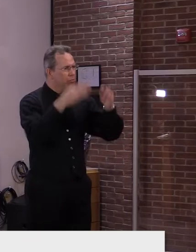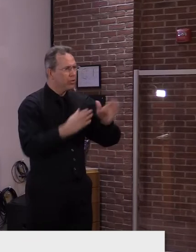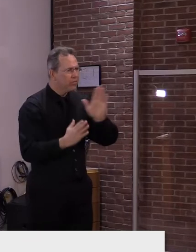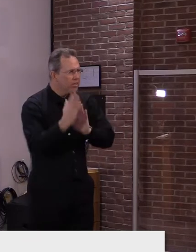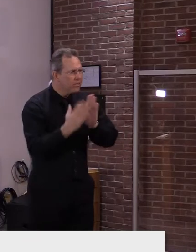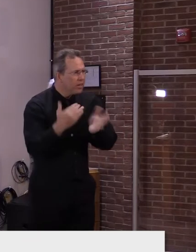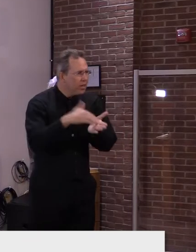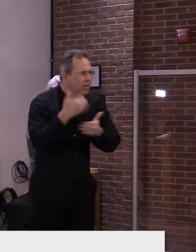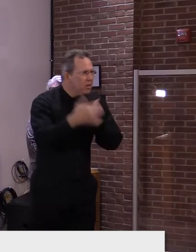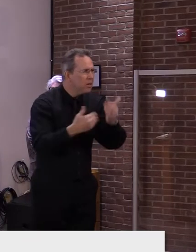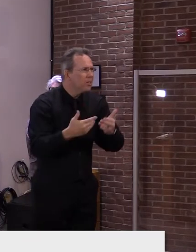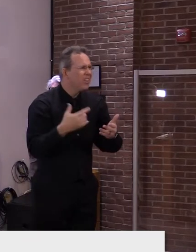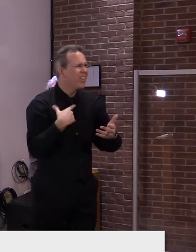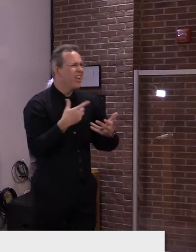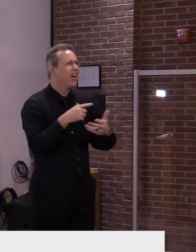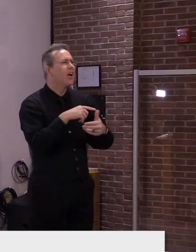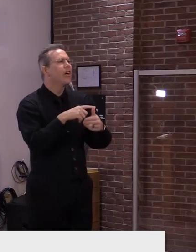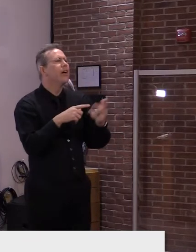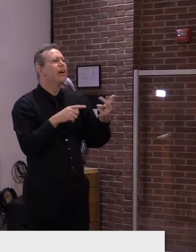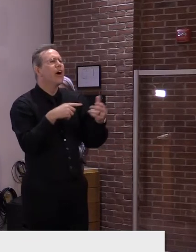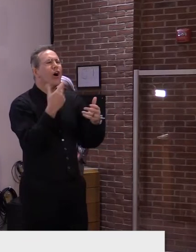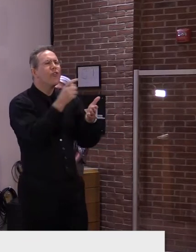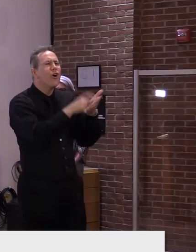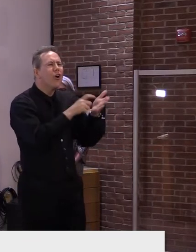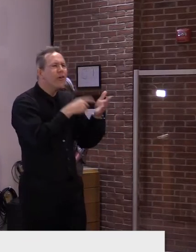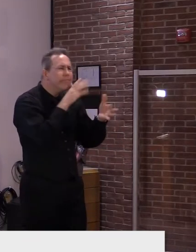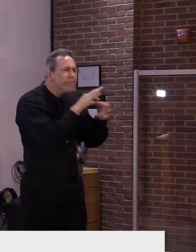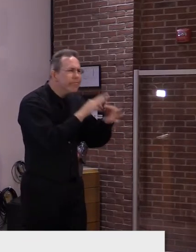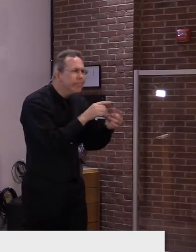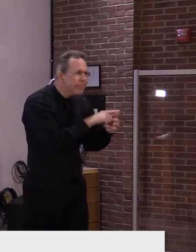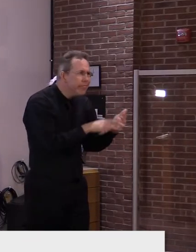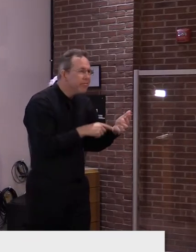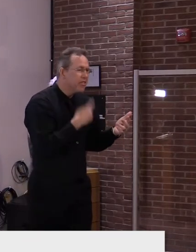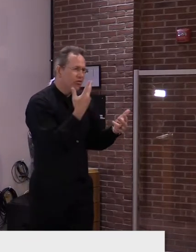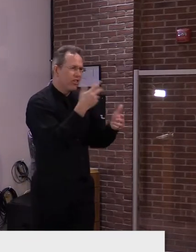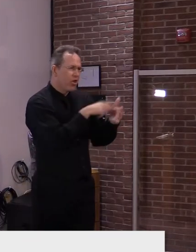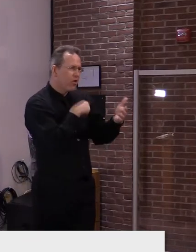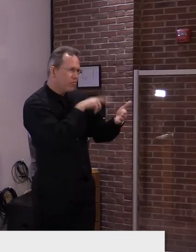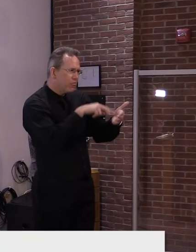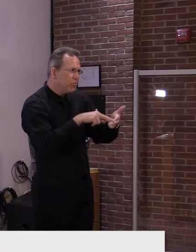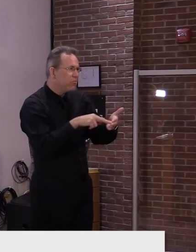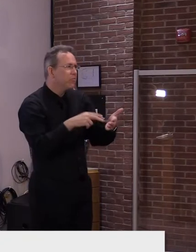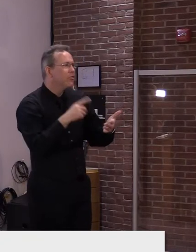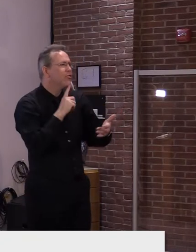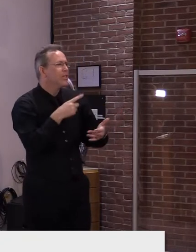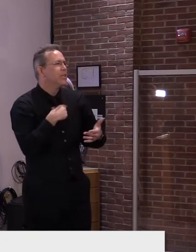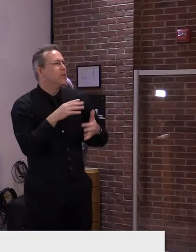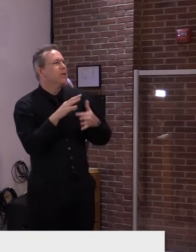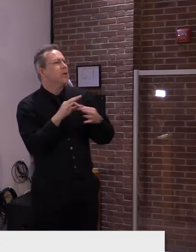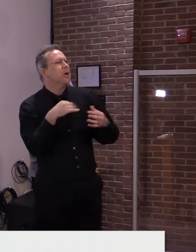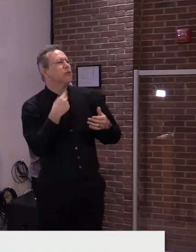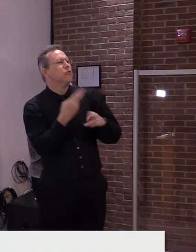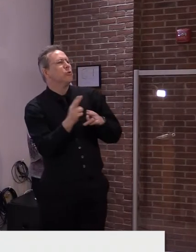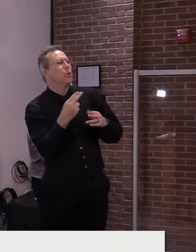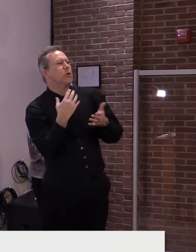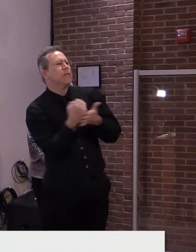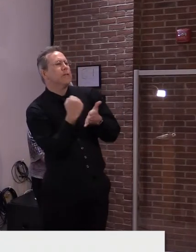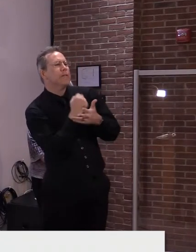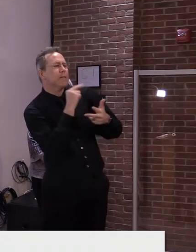Morbidity Mortality Weekly Report, which I have had the most cursory of reviews of in the limited time we've had